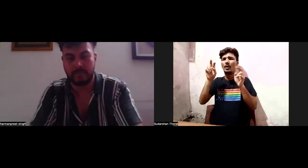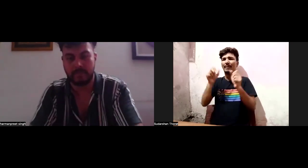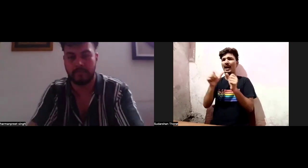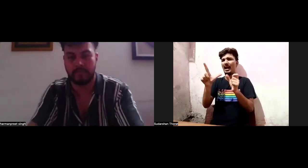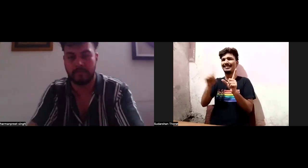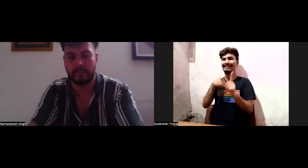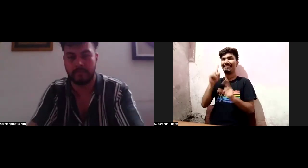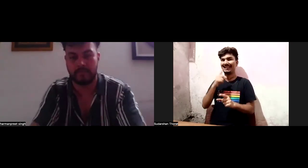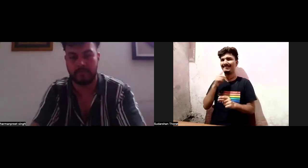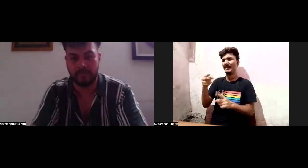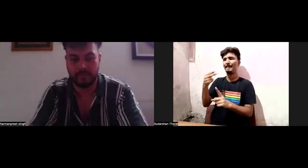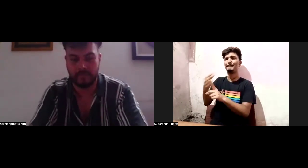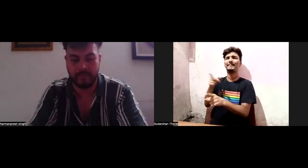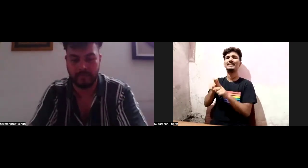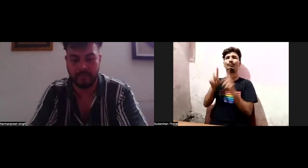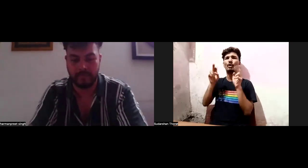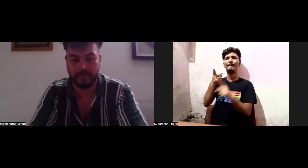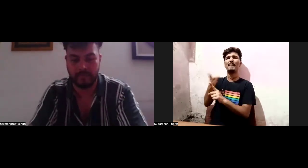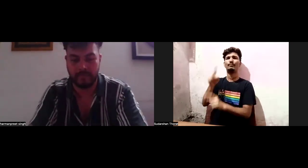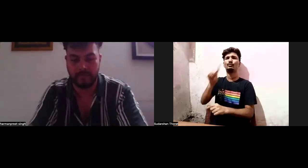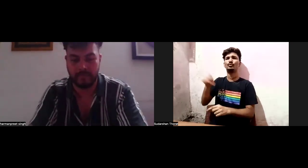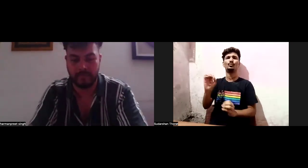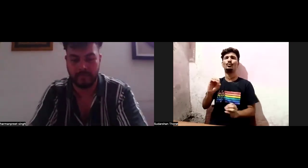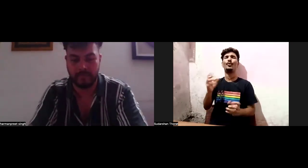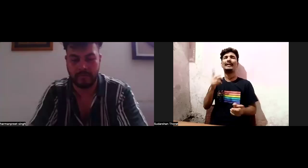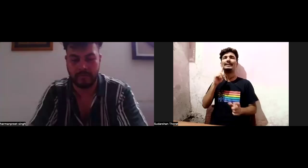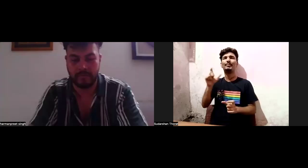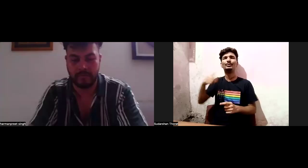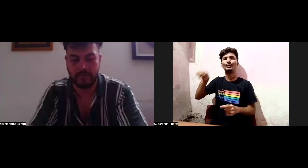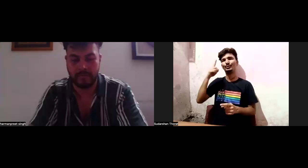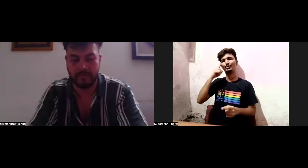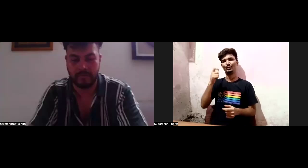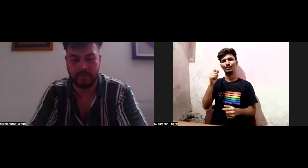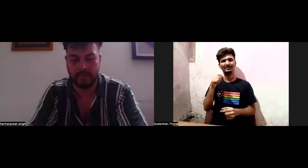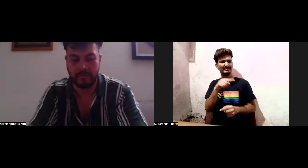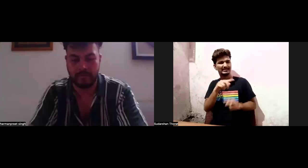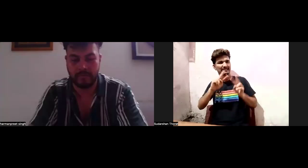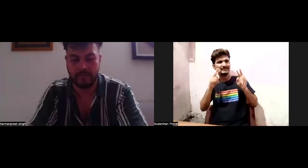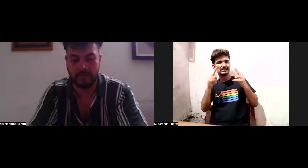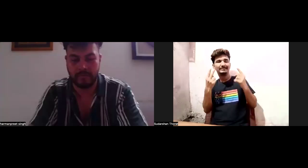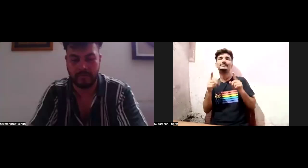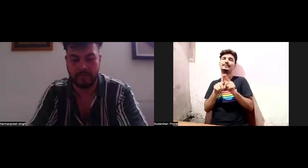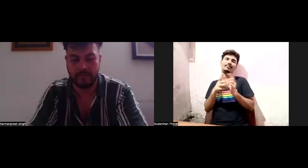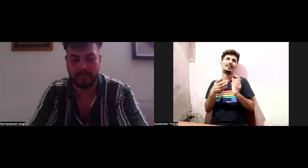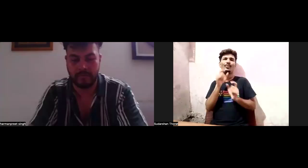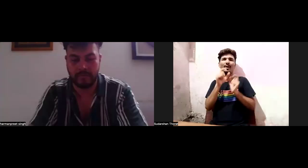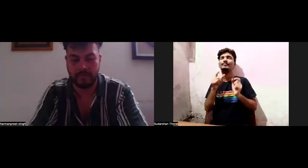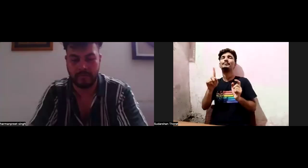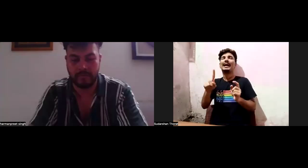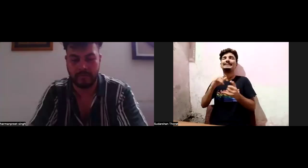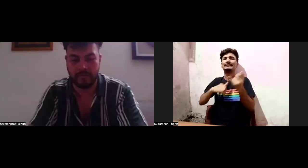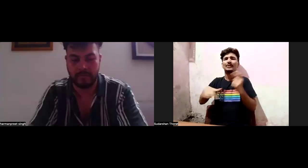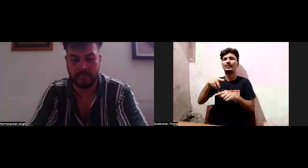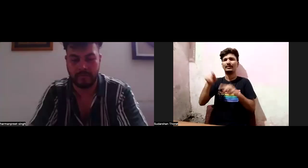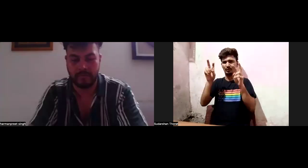concepts, they already know about a lot. And I'm not saying that the deaf community in any